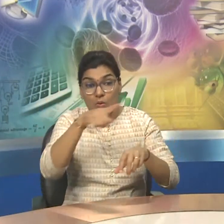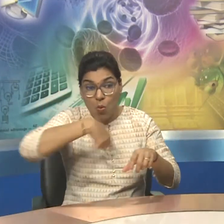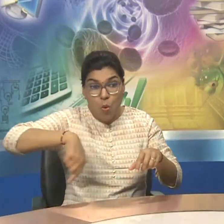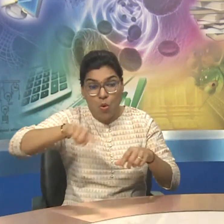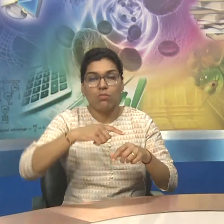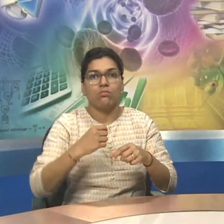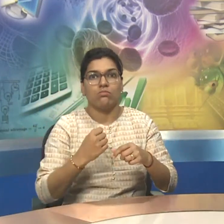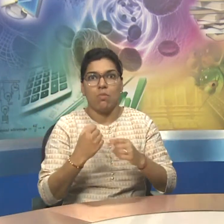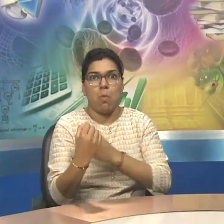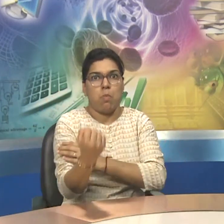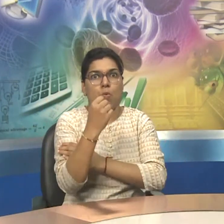individuals